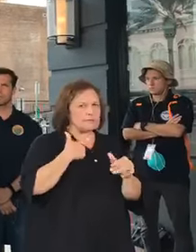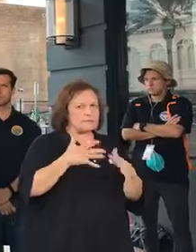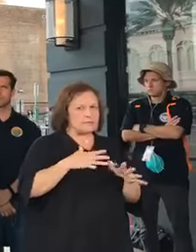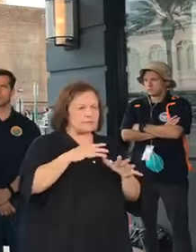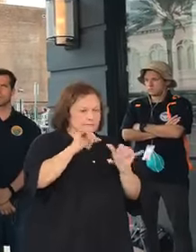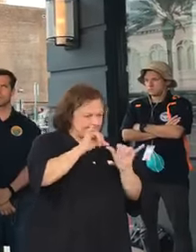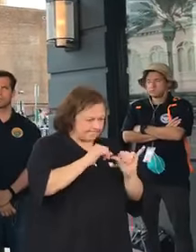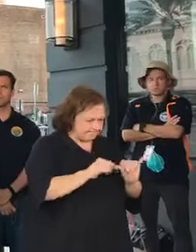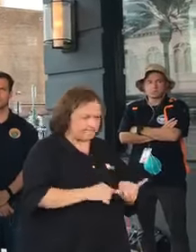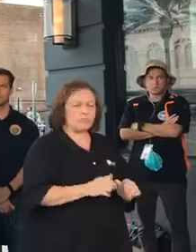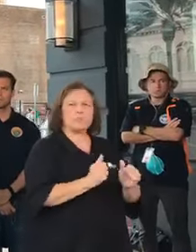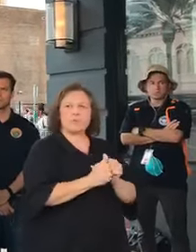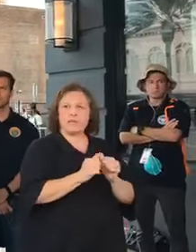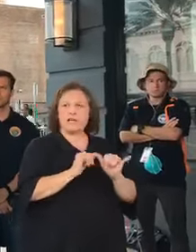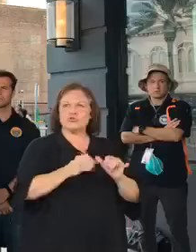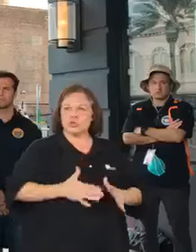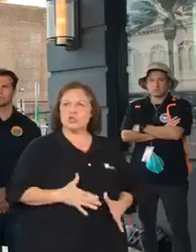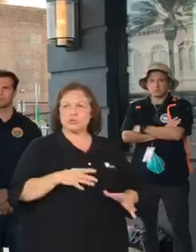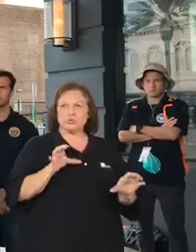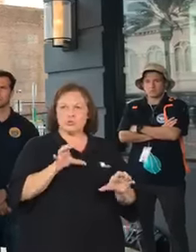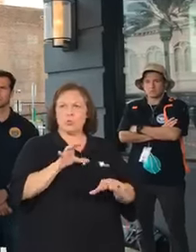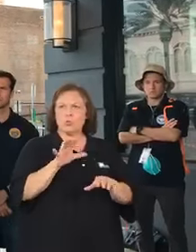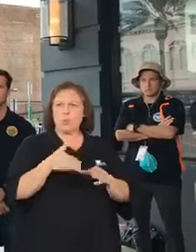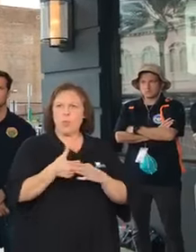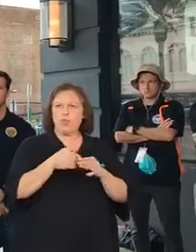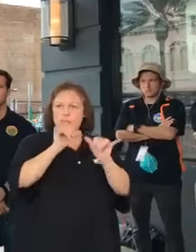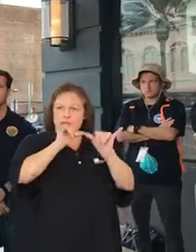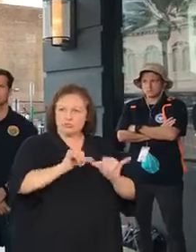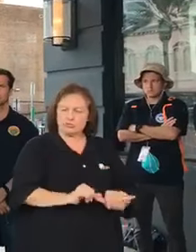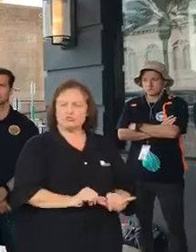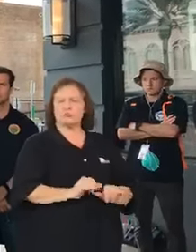based on it. I was with the engineers when they were doing those calculations. And what's the weight?